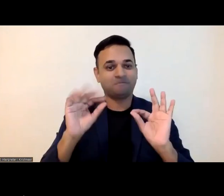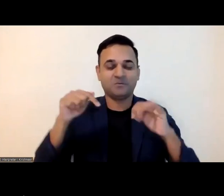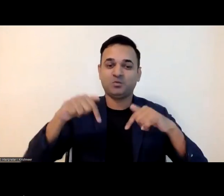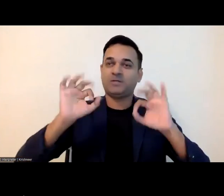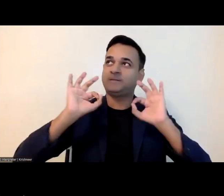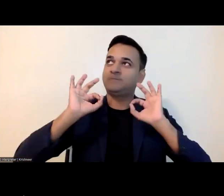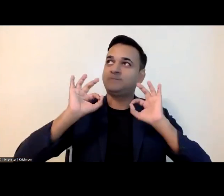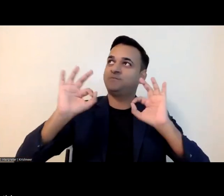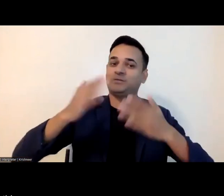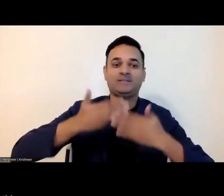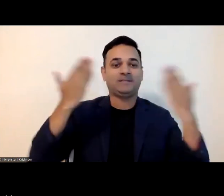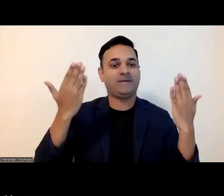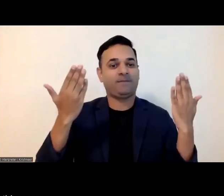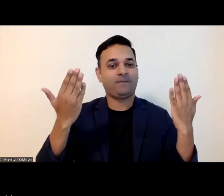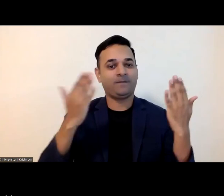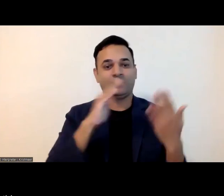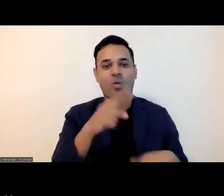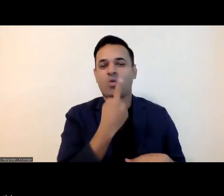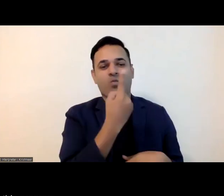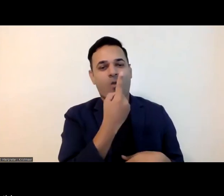thanks to my team to choosing